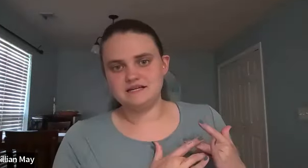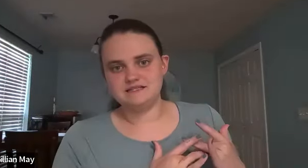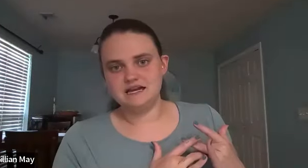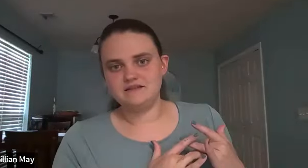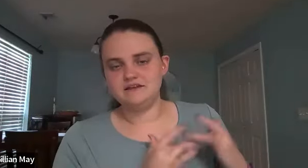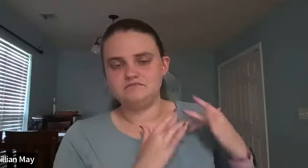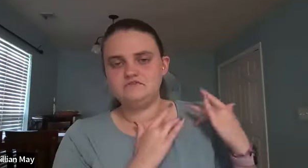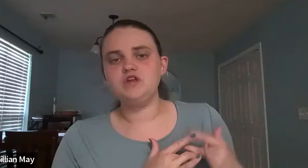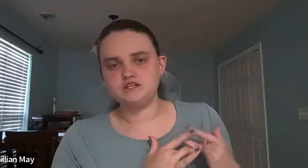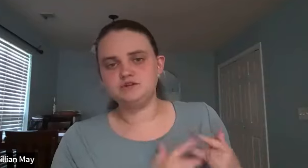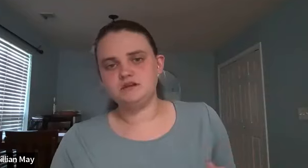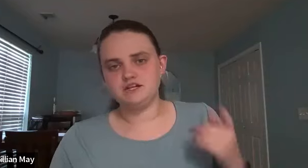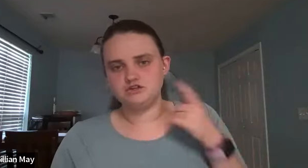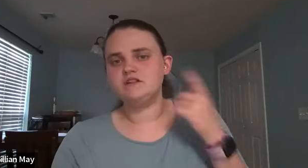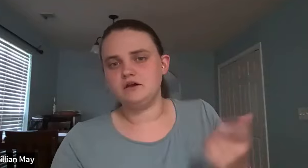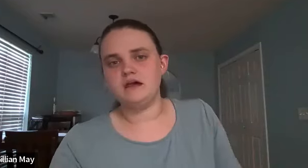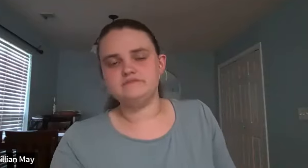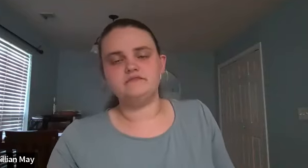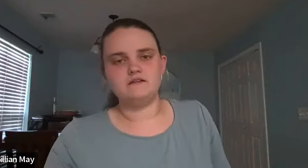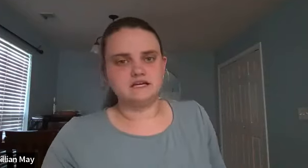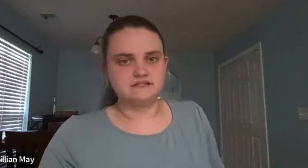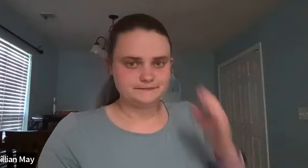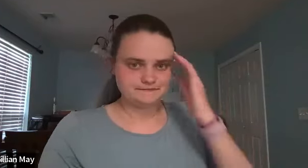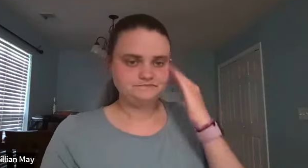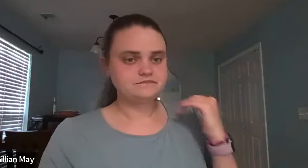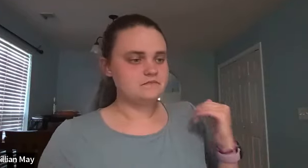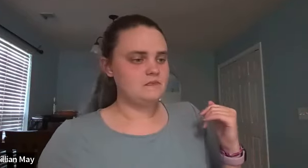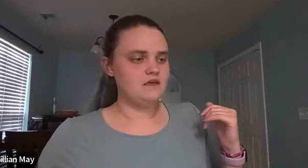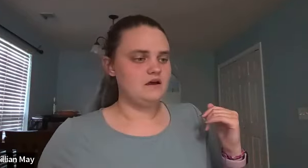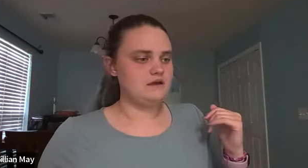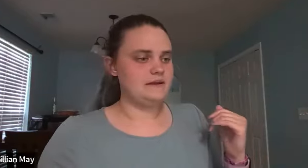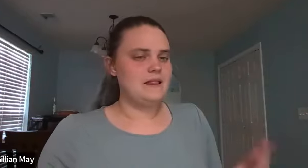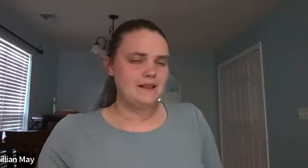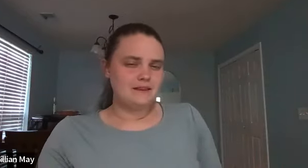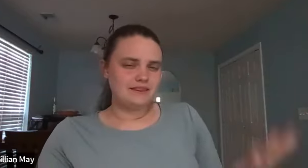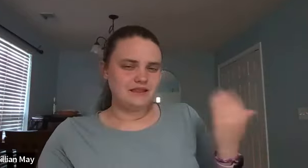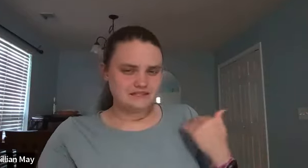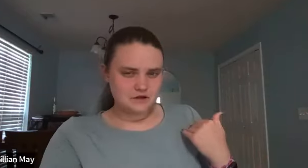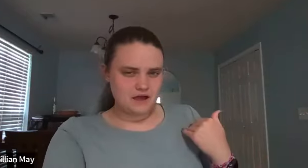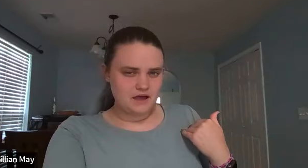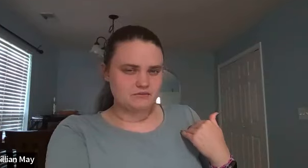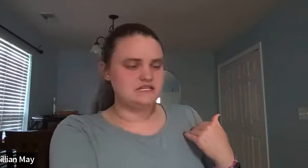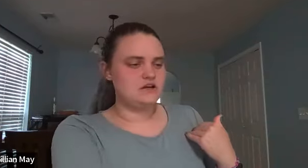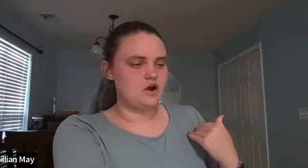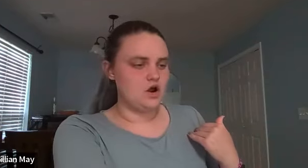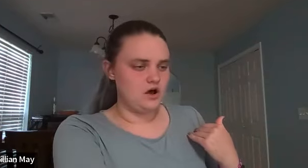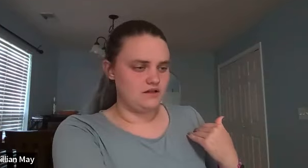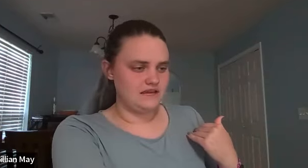Valentine's Day, like that's when you would catch on to like, okay, Valentine's. All right, let's go back. We did our